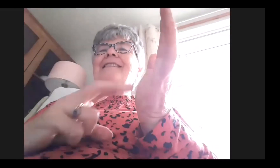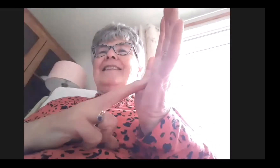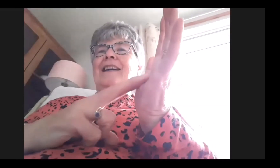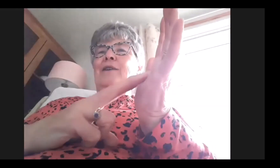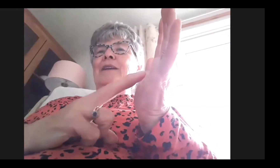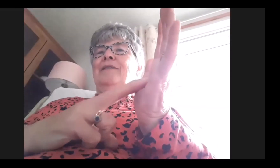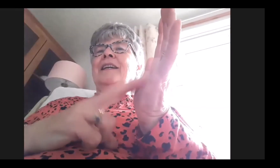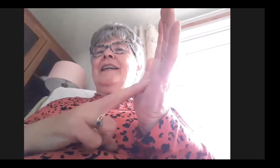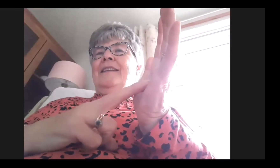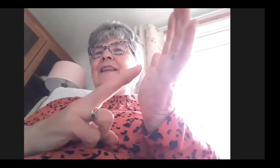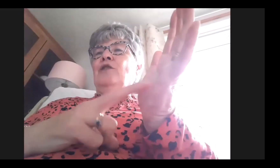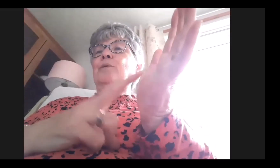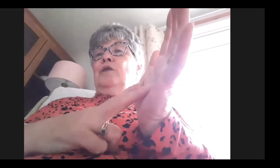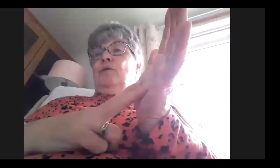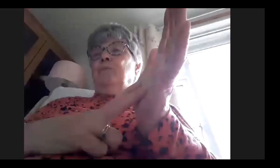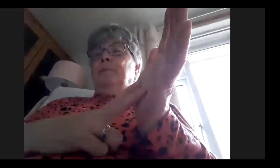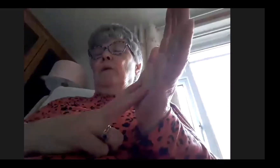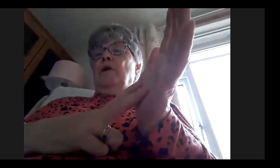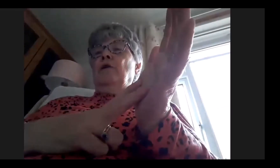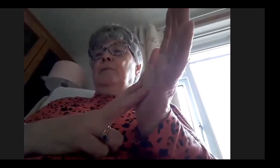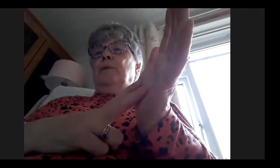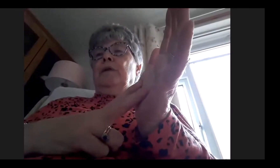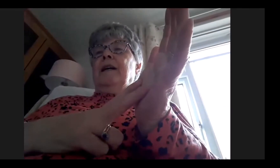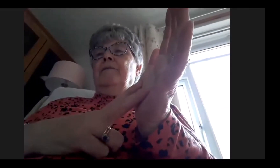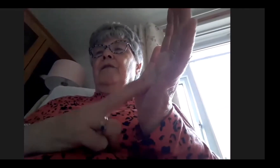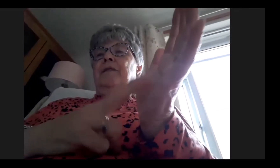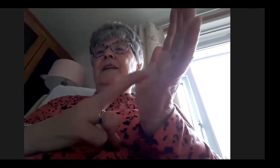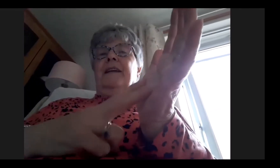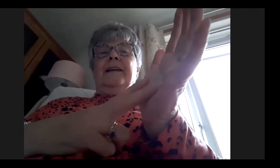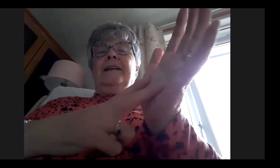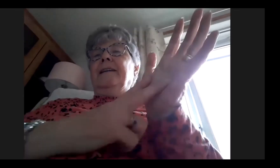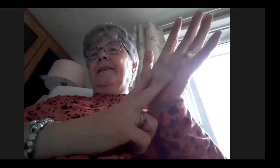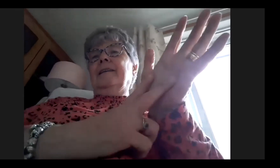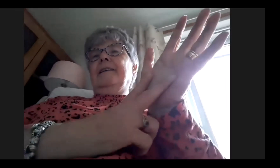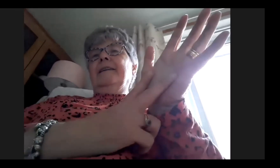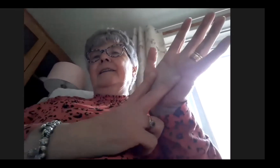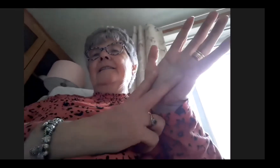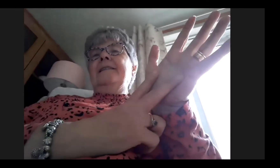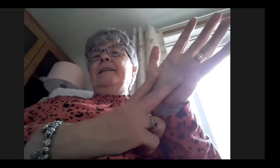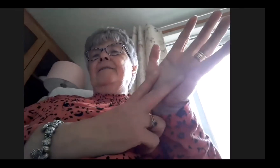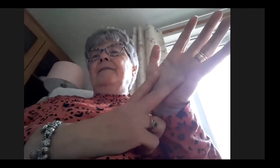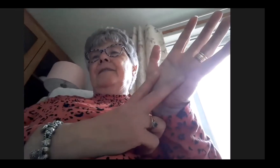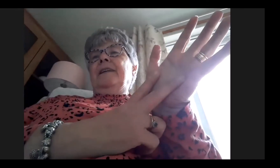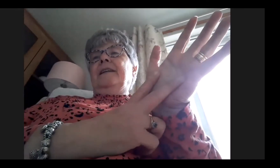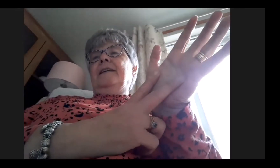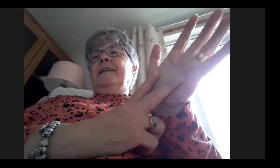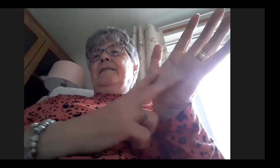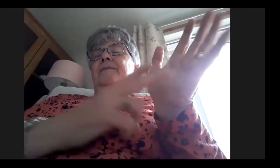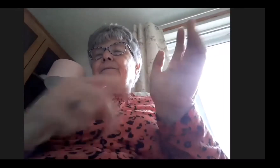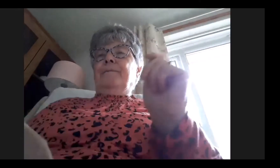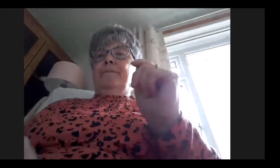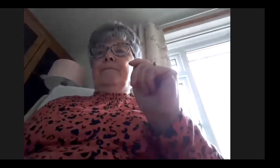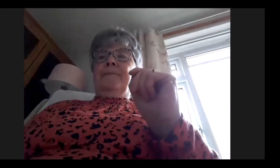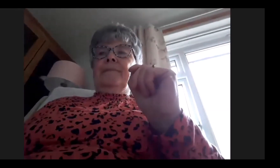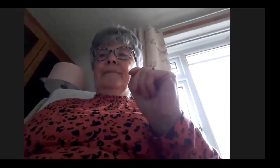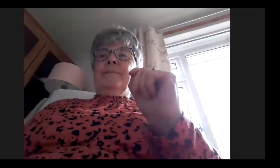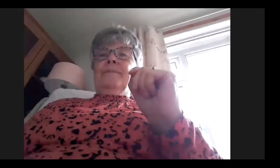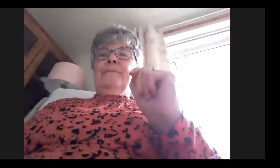Yeah, well, Vicky, that would be what you'd put down for Vicky. Yeah. You see, Vicky. So it's that.